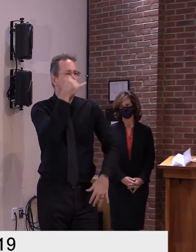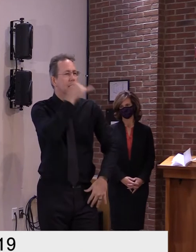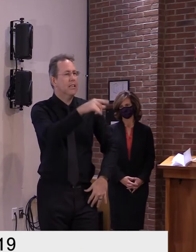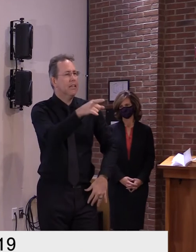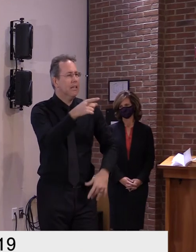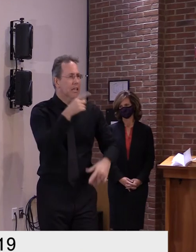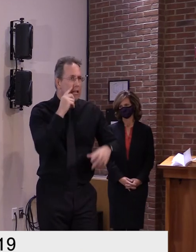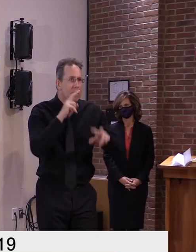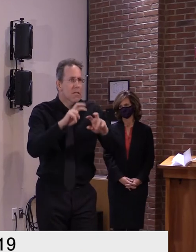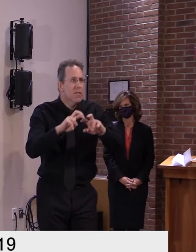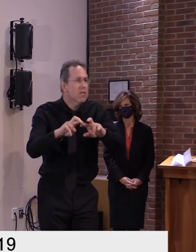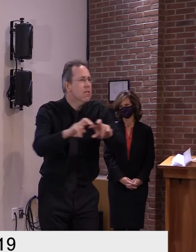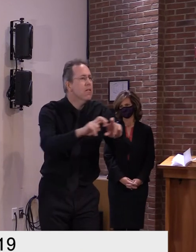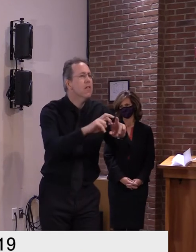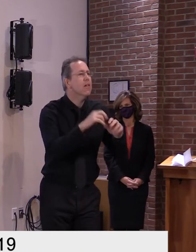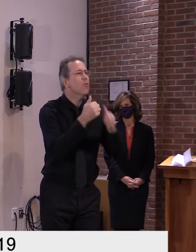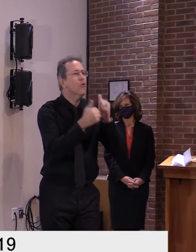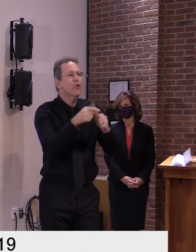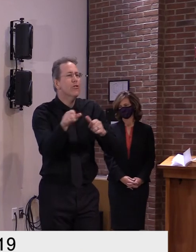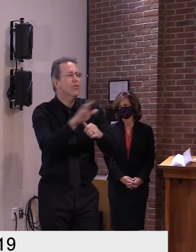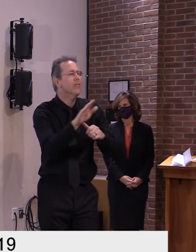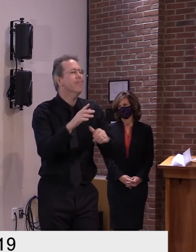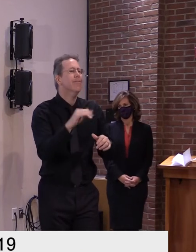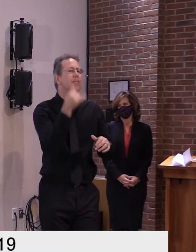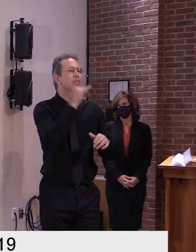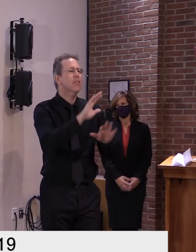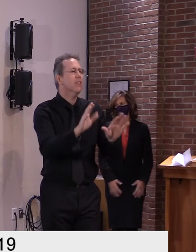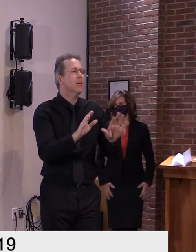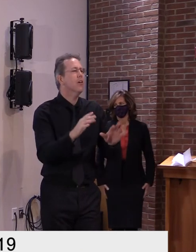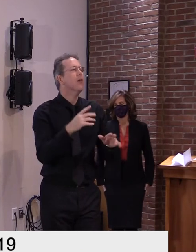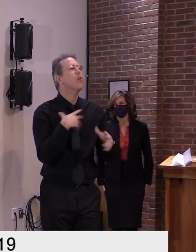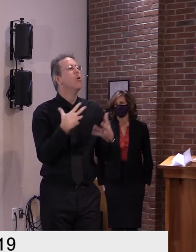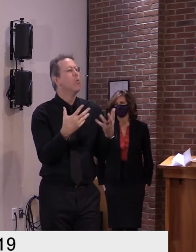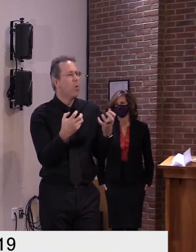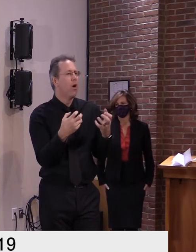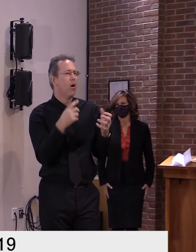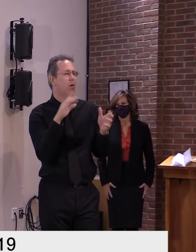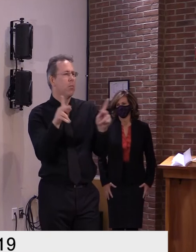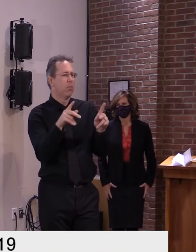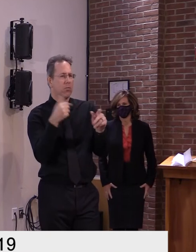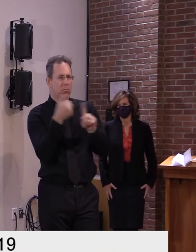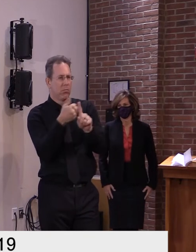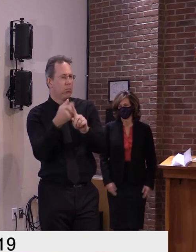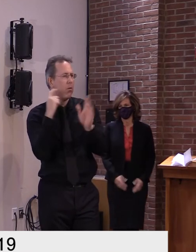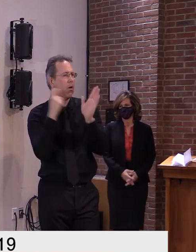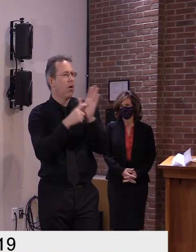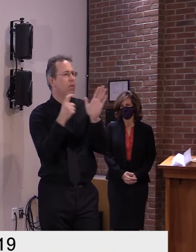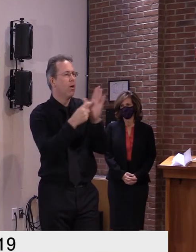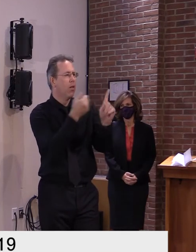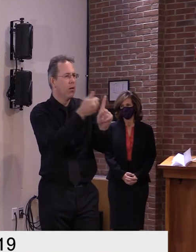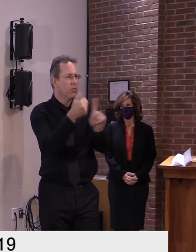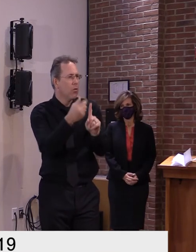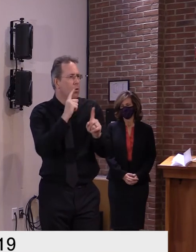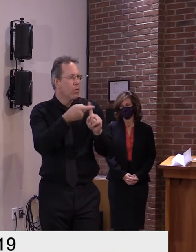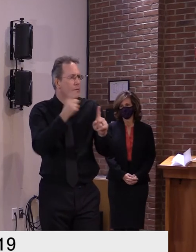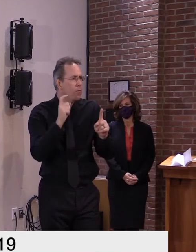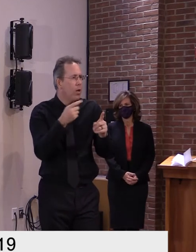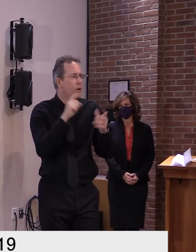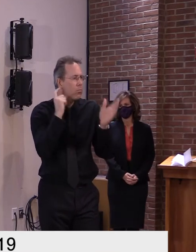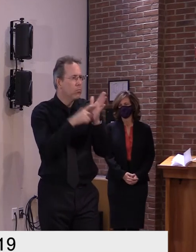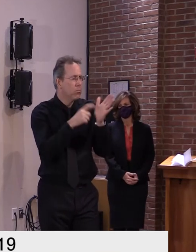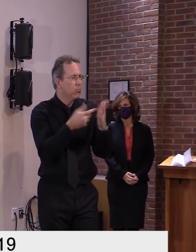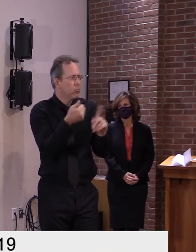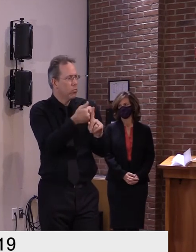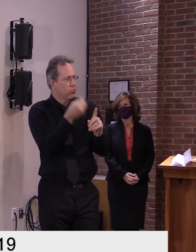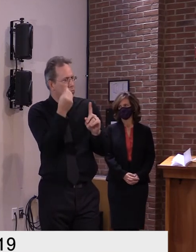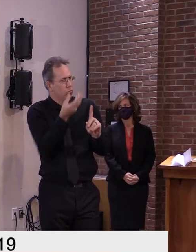that we want people who identify as from those communities. We want to be able to get